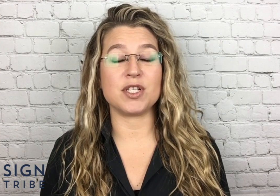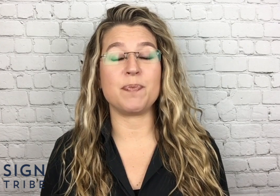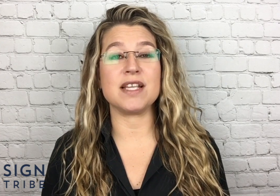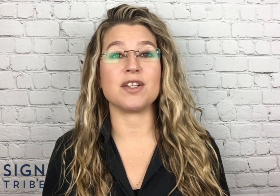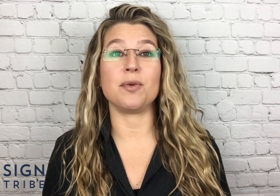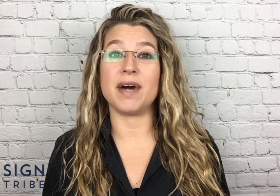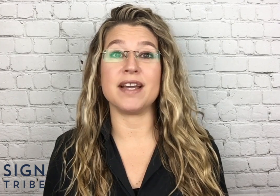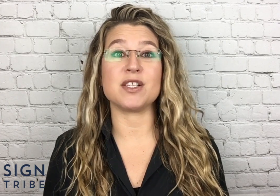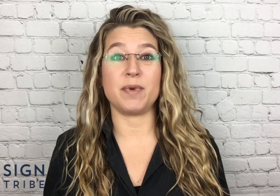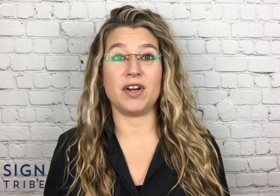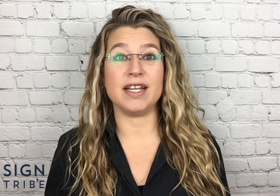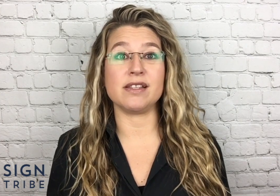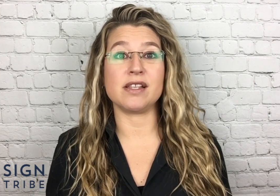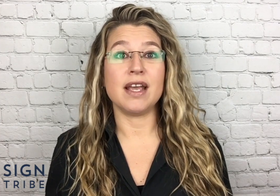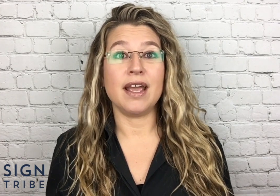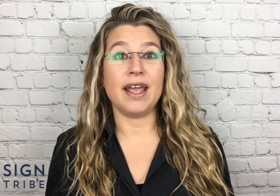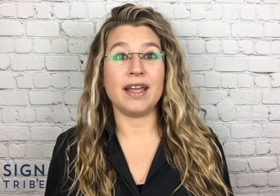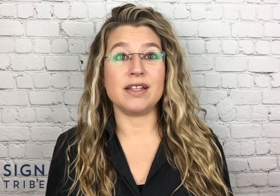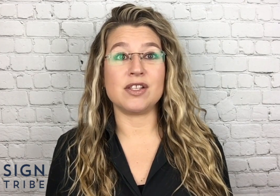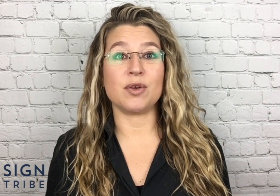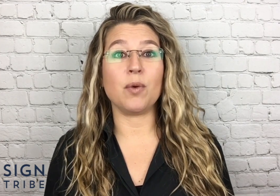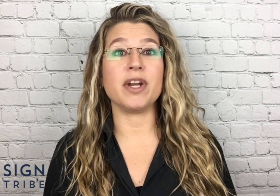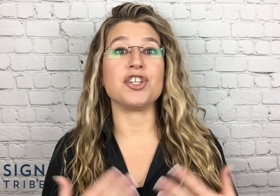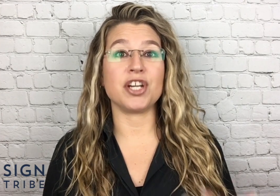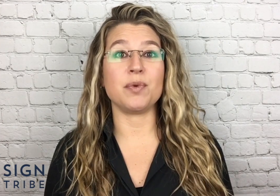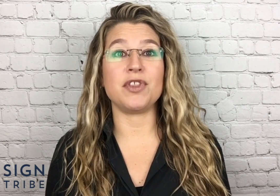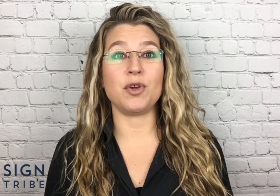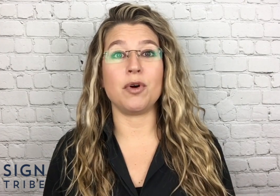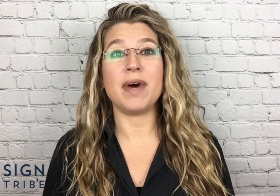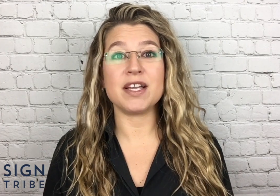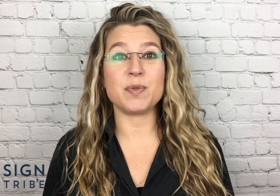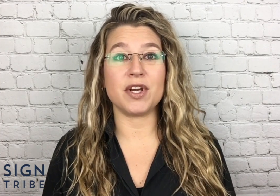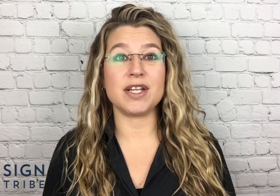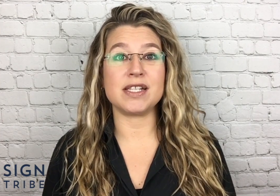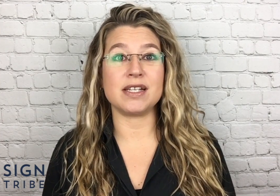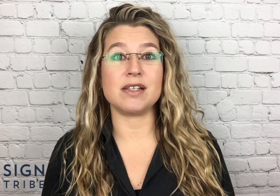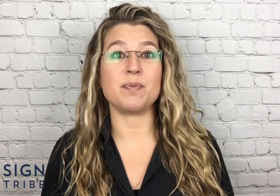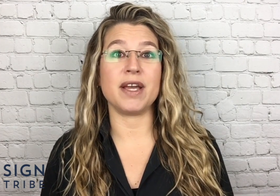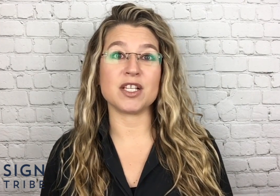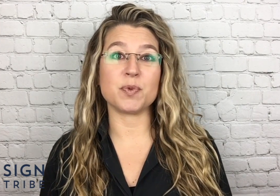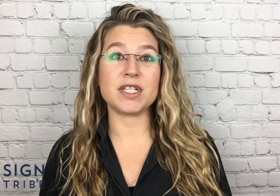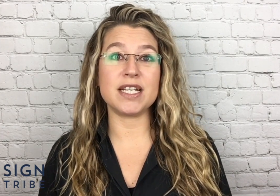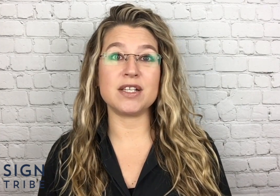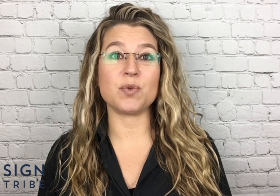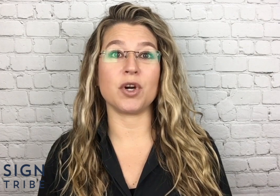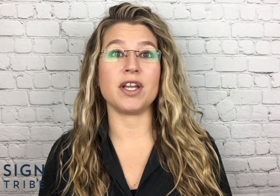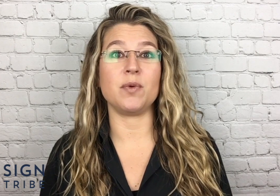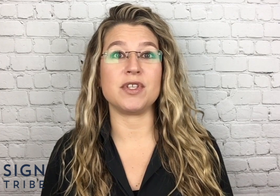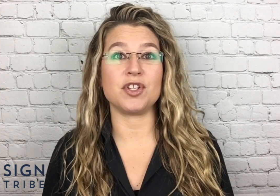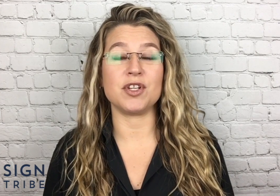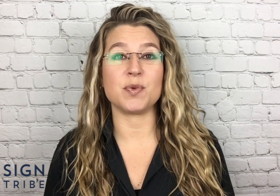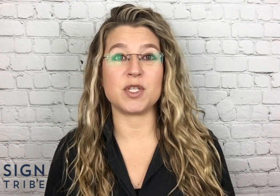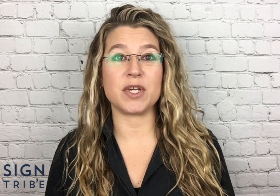based on my experience. And so I want to share with you what my experience is, my expertise working with students with special